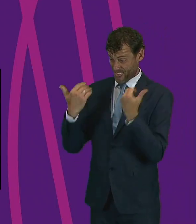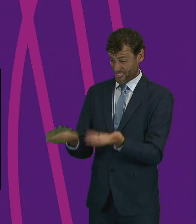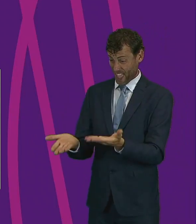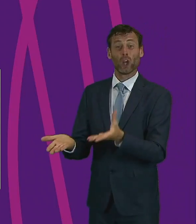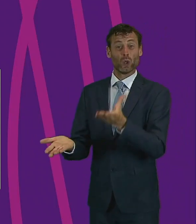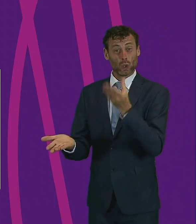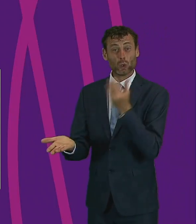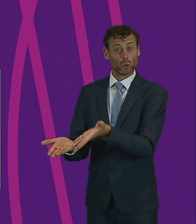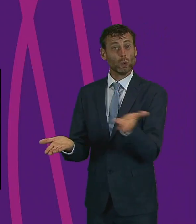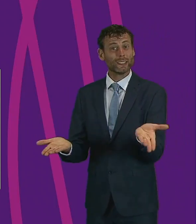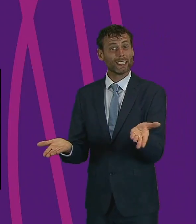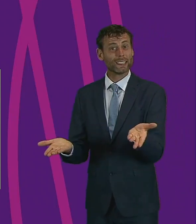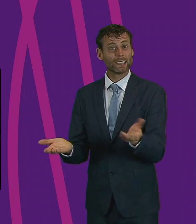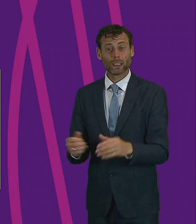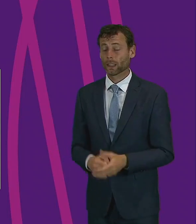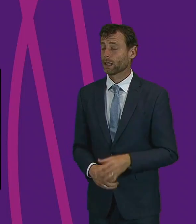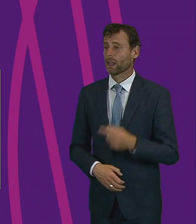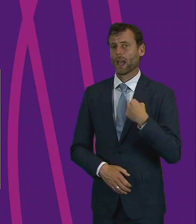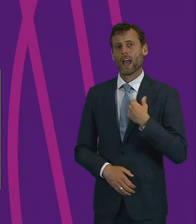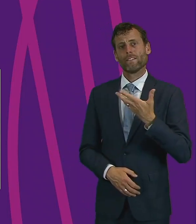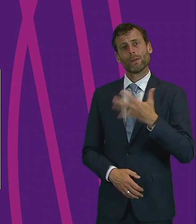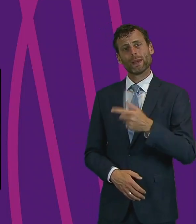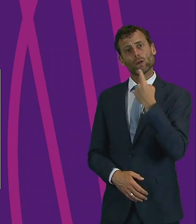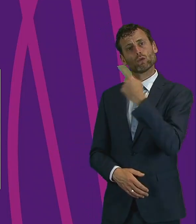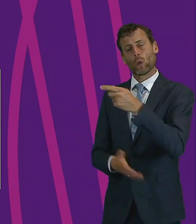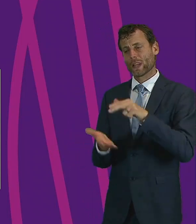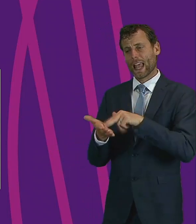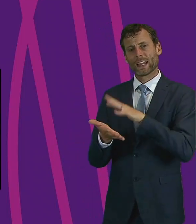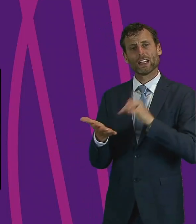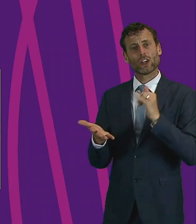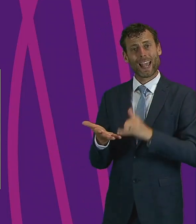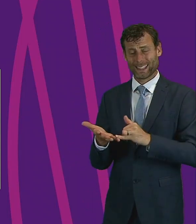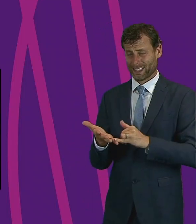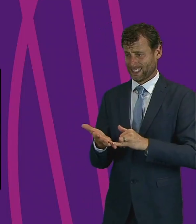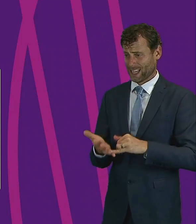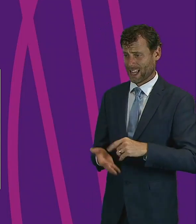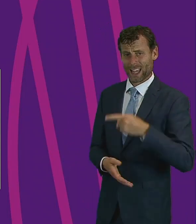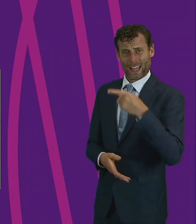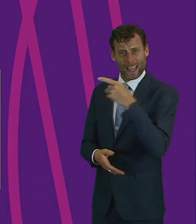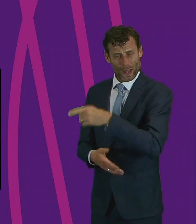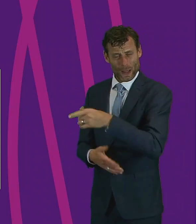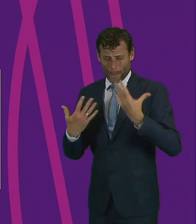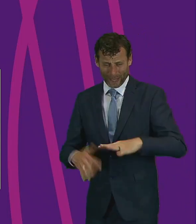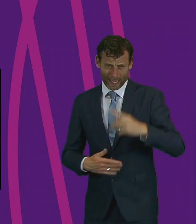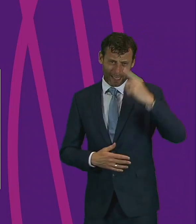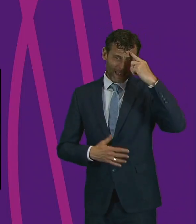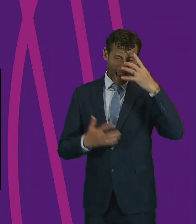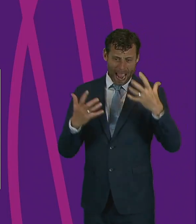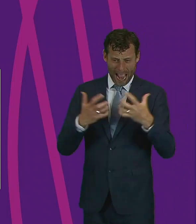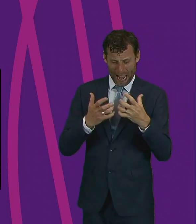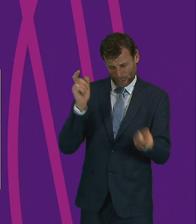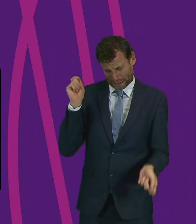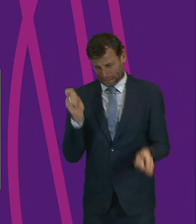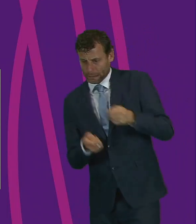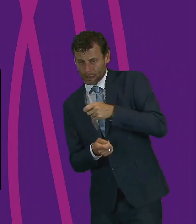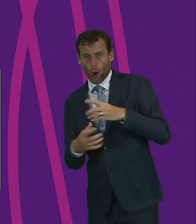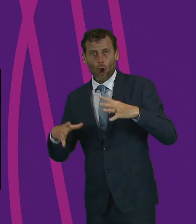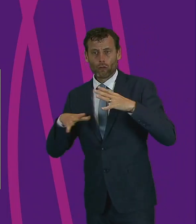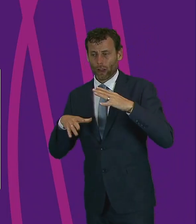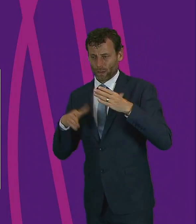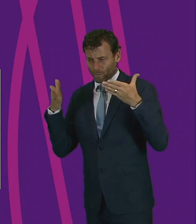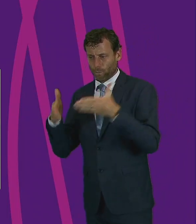Presiding Officer, I said earlier the NHS has rightly diverted time and resources to tackling coronavirus.